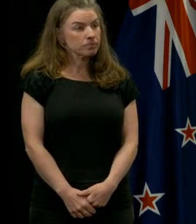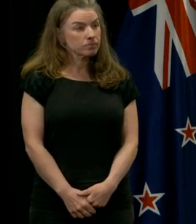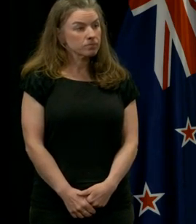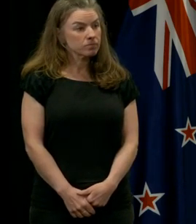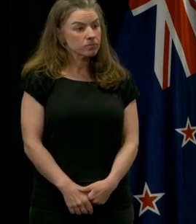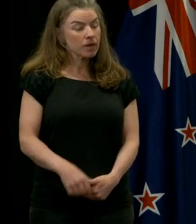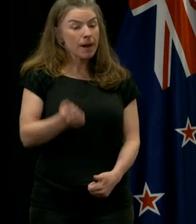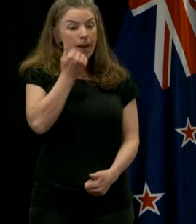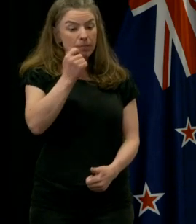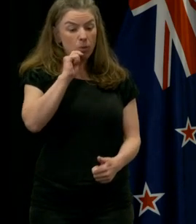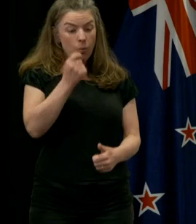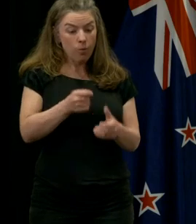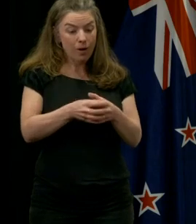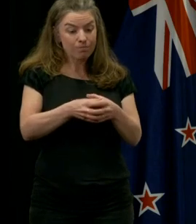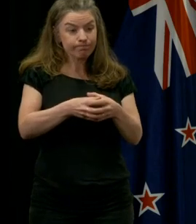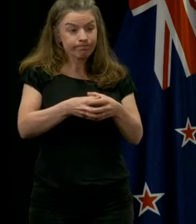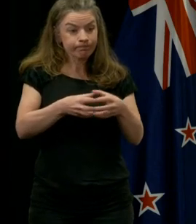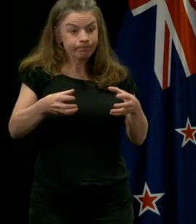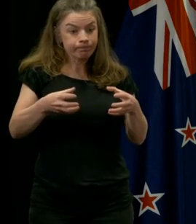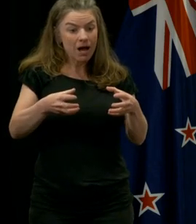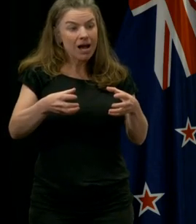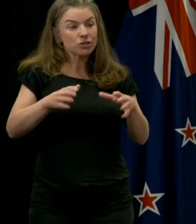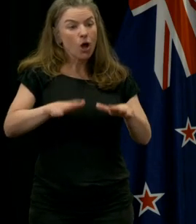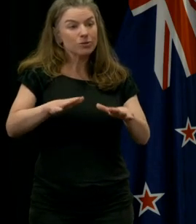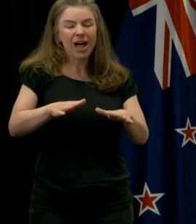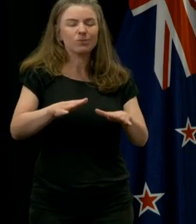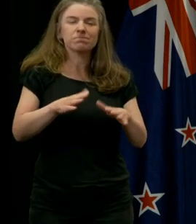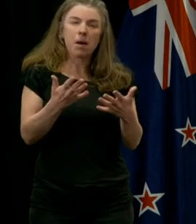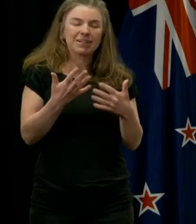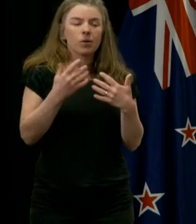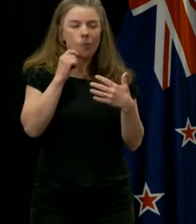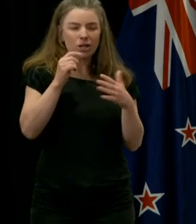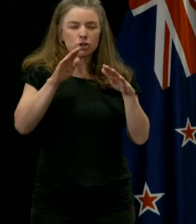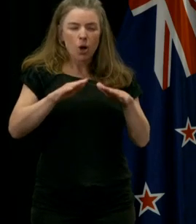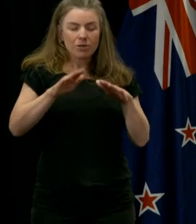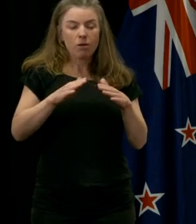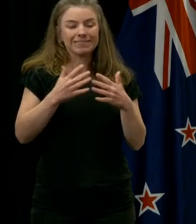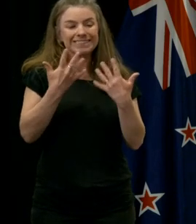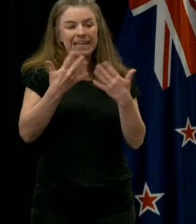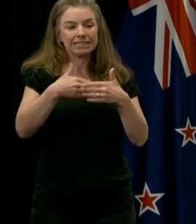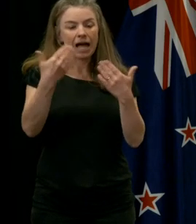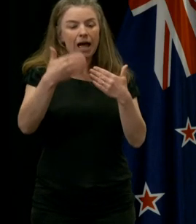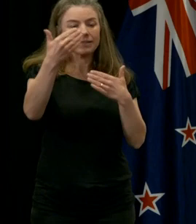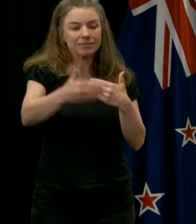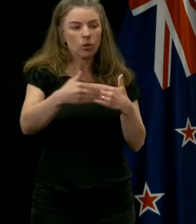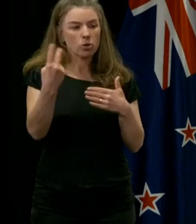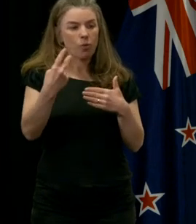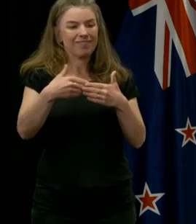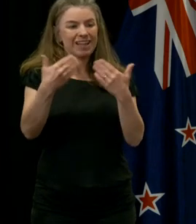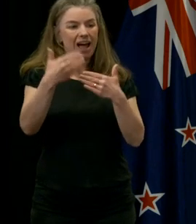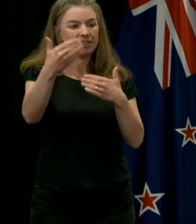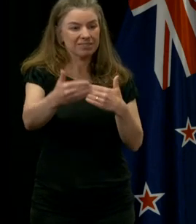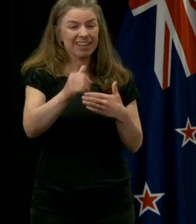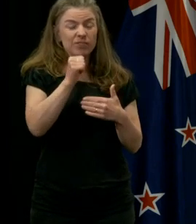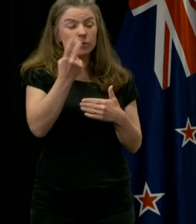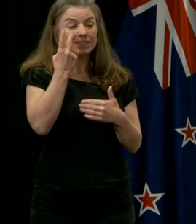necessarily a slowdown any sooner than 10 to 12 days. It will continue to grow. So people should not be alarmed if they